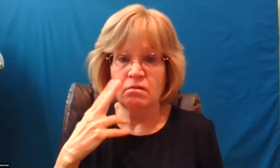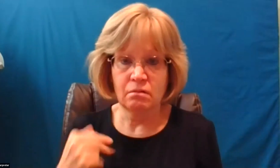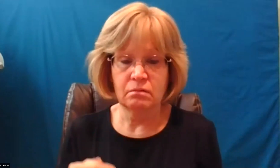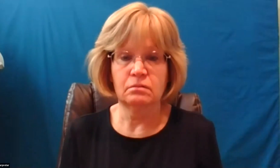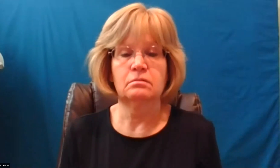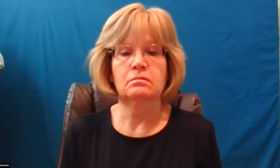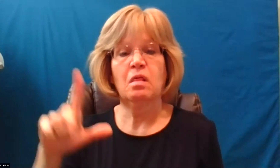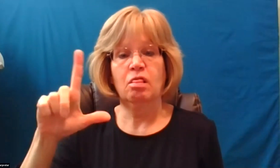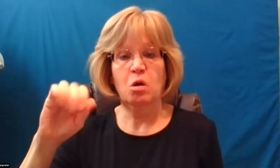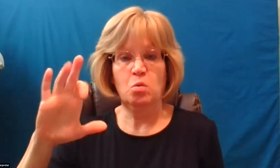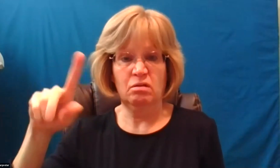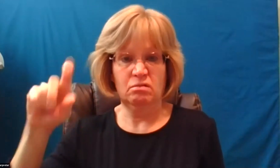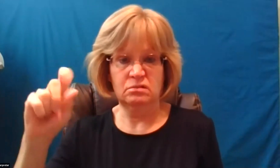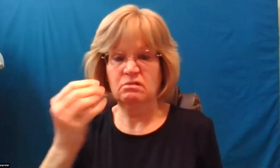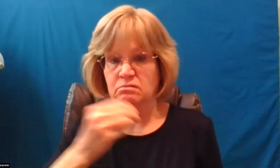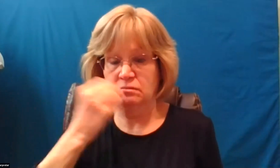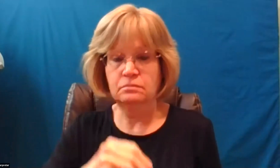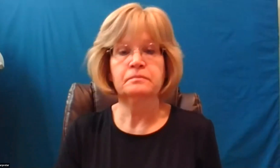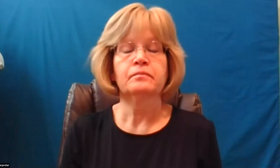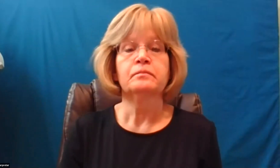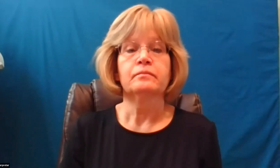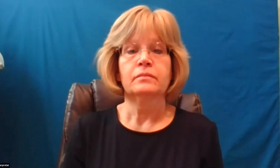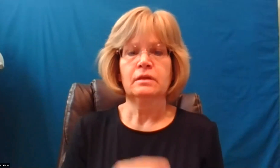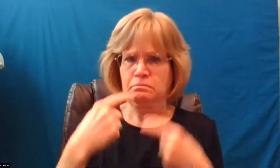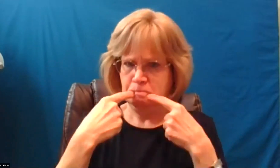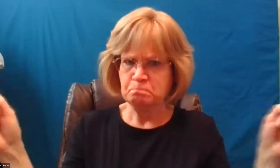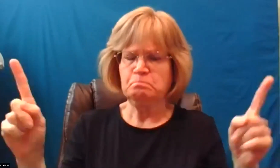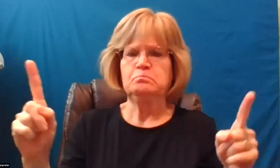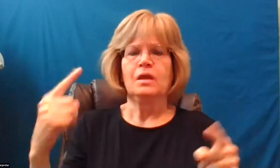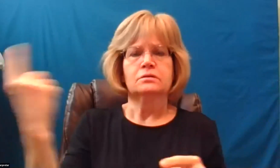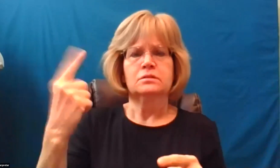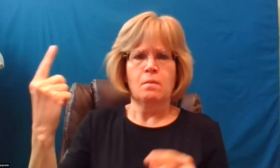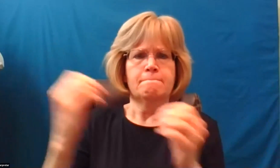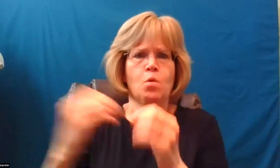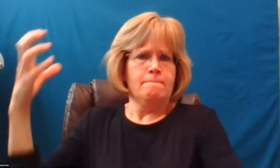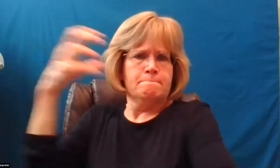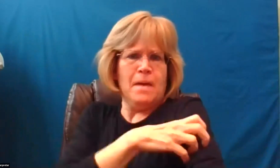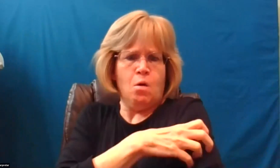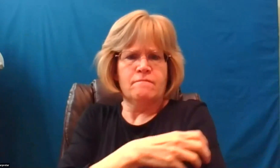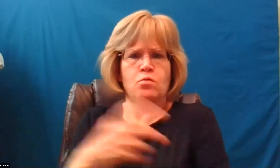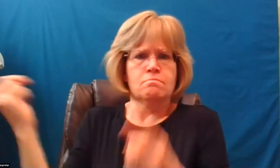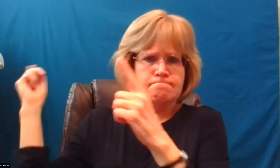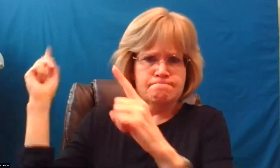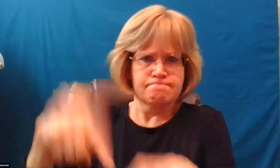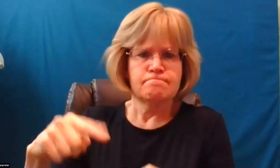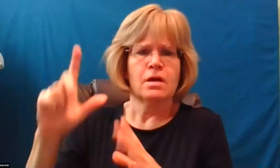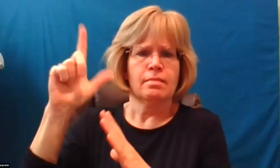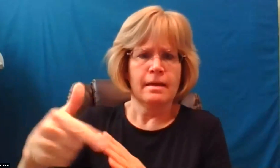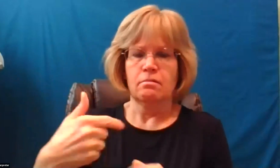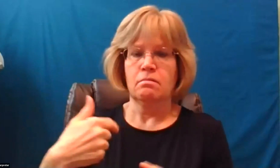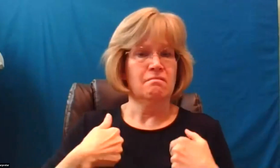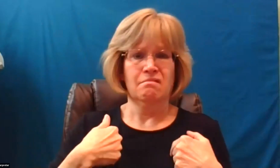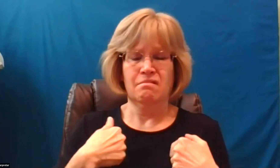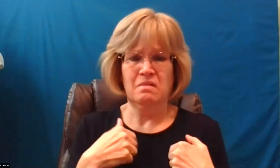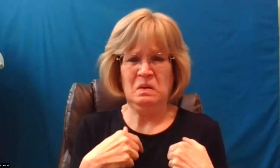proclaimed, the one who is more powerful than I is coming after me. I am not worthy to stoop down and untie the thong of his